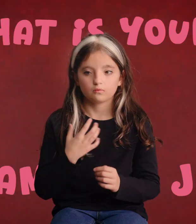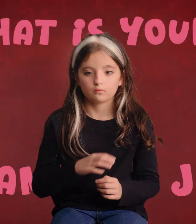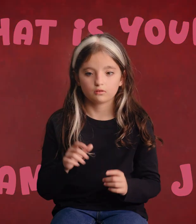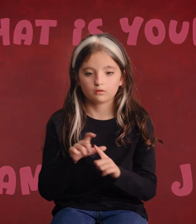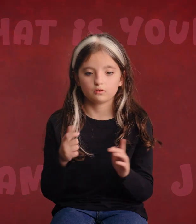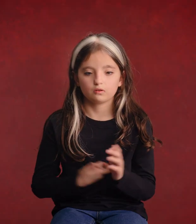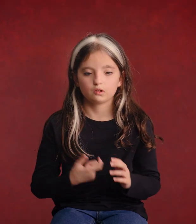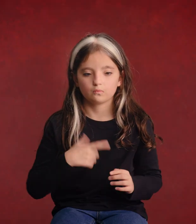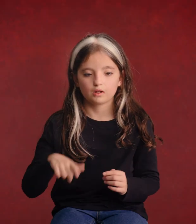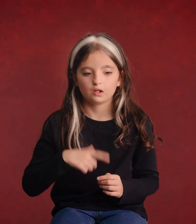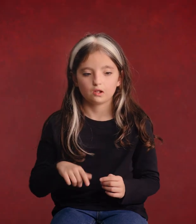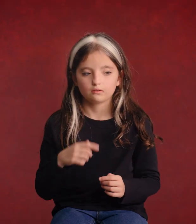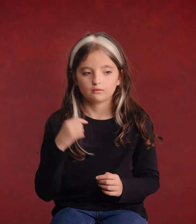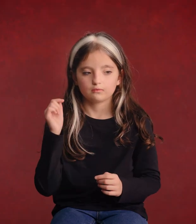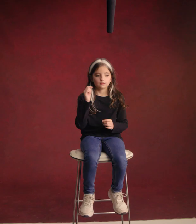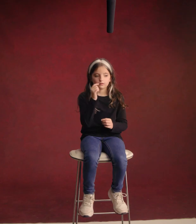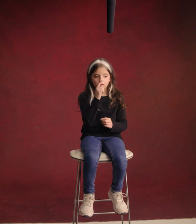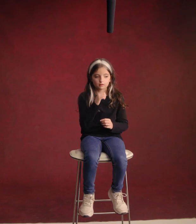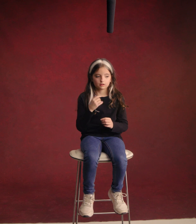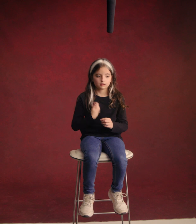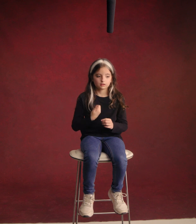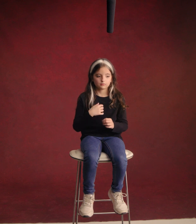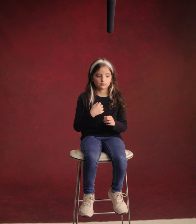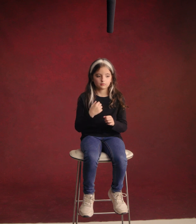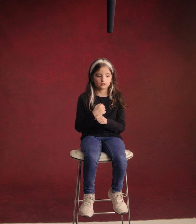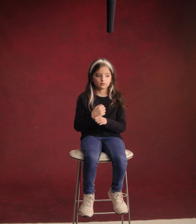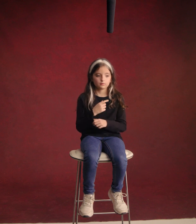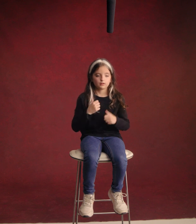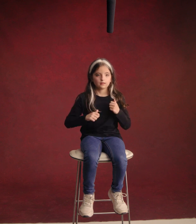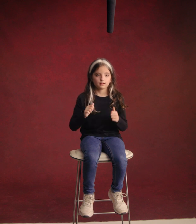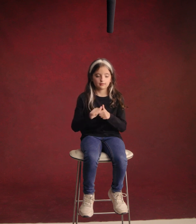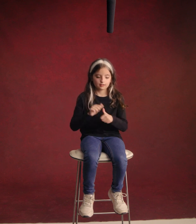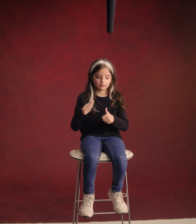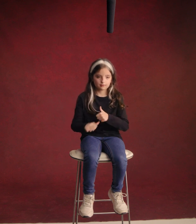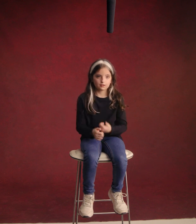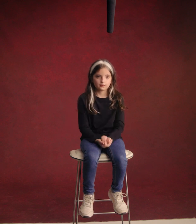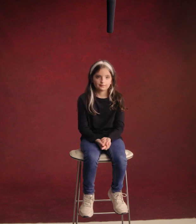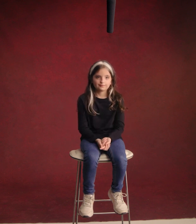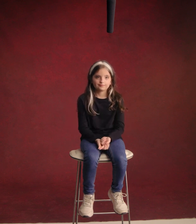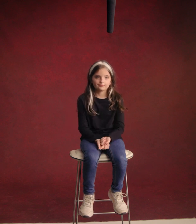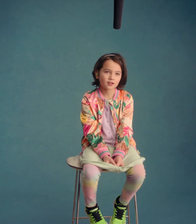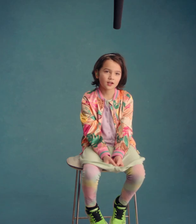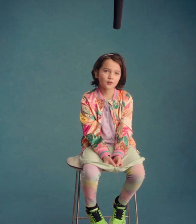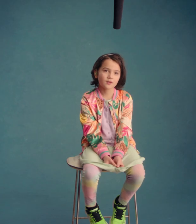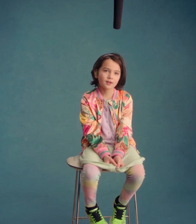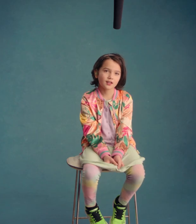Children individually sit in front of a screen, signing as they address the camera. Text, what is your dream job? I want to be like